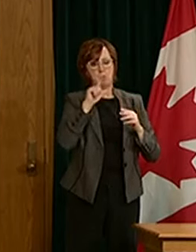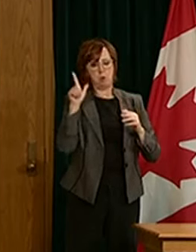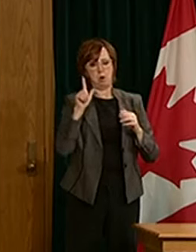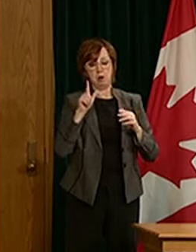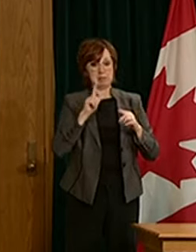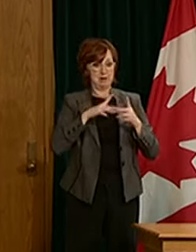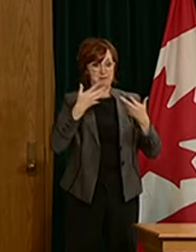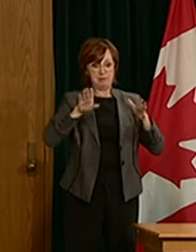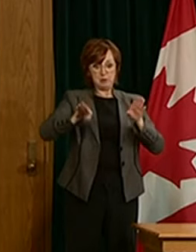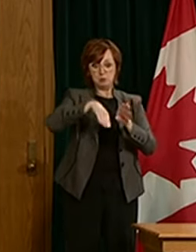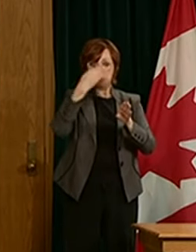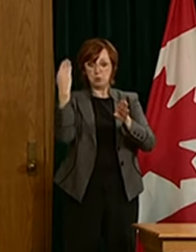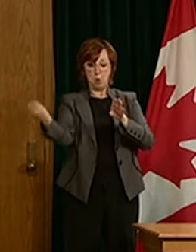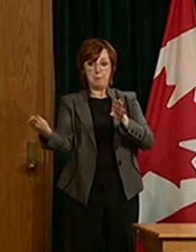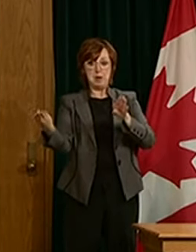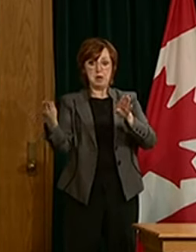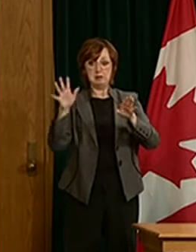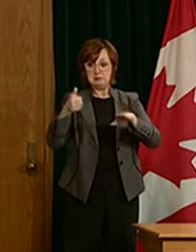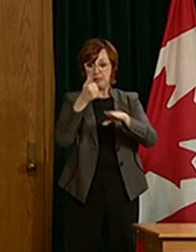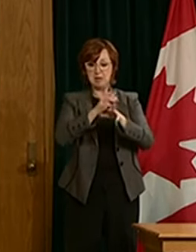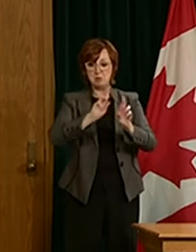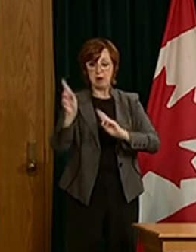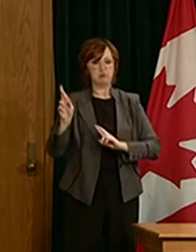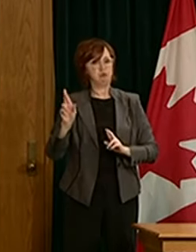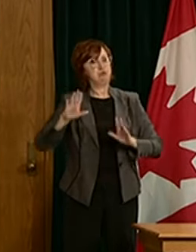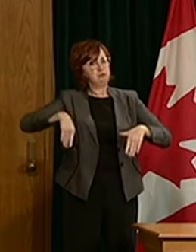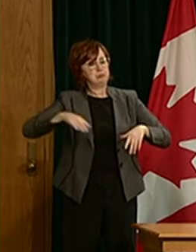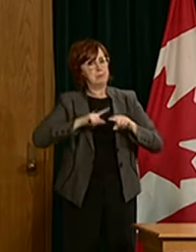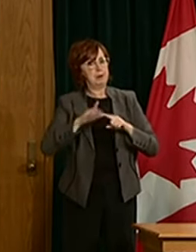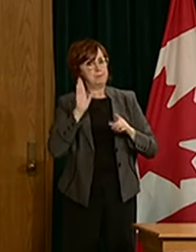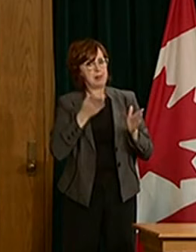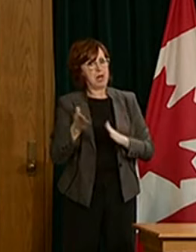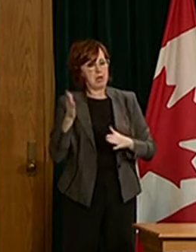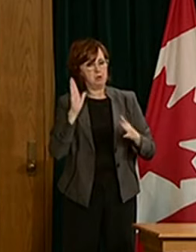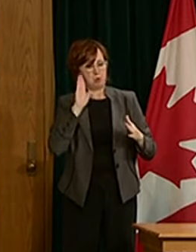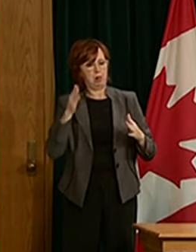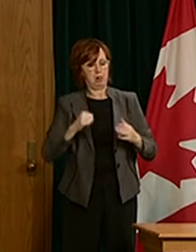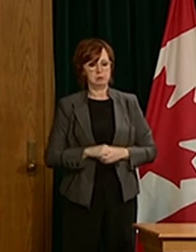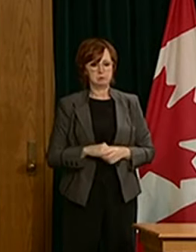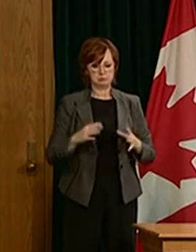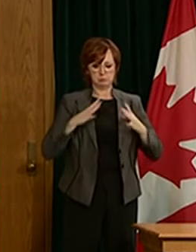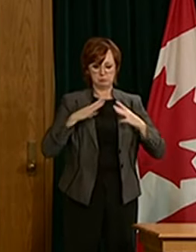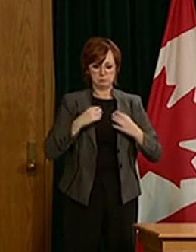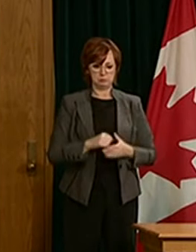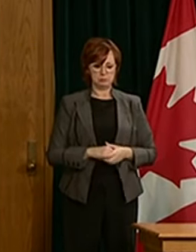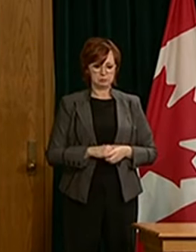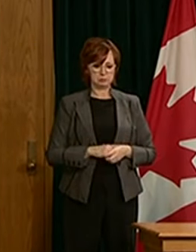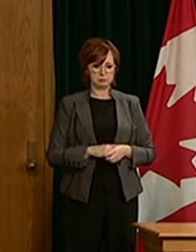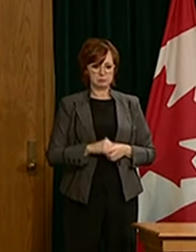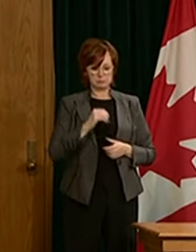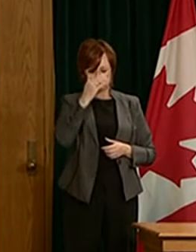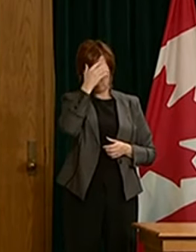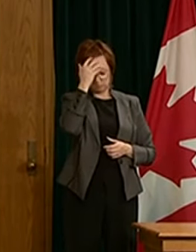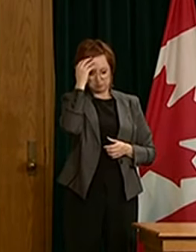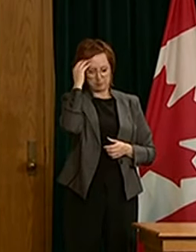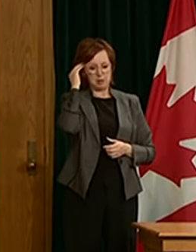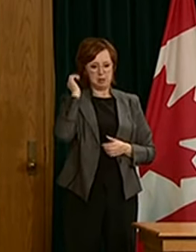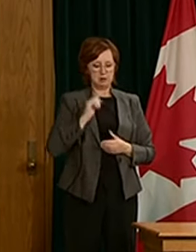In the integrated rural area, we have planned a staged response to increased demand